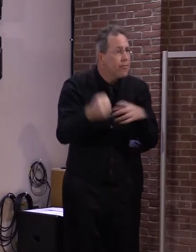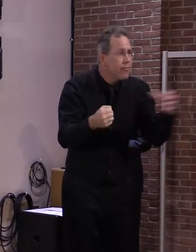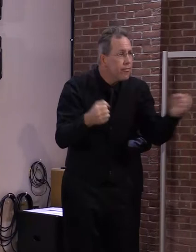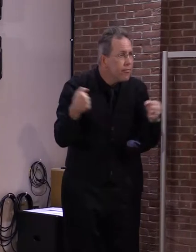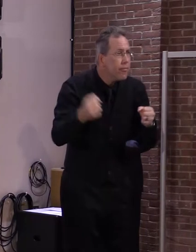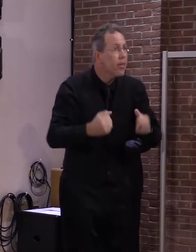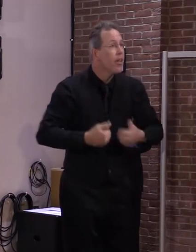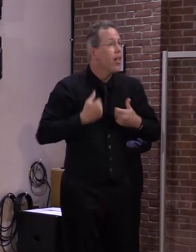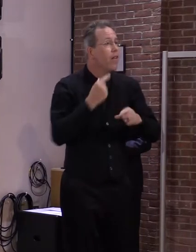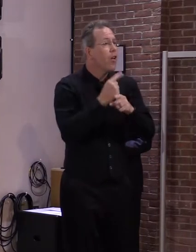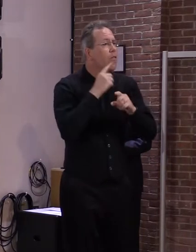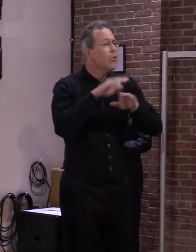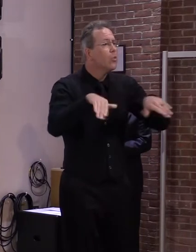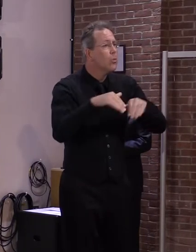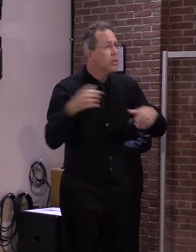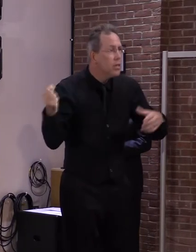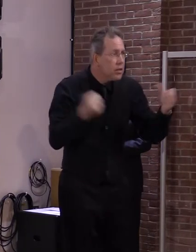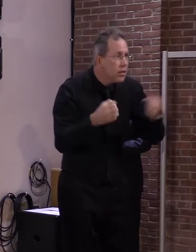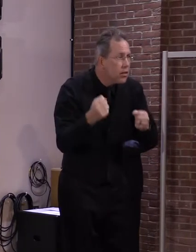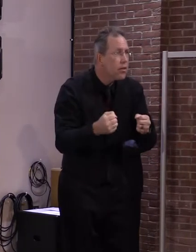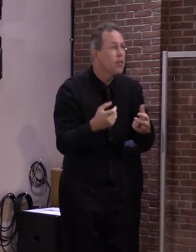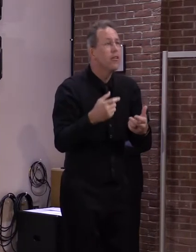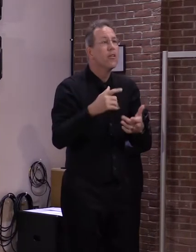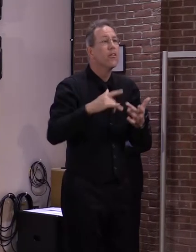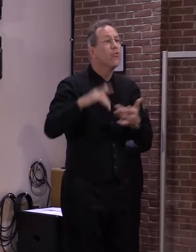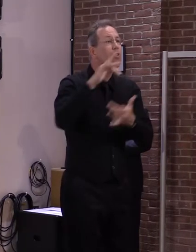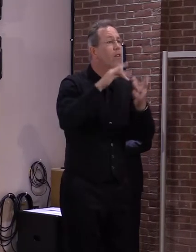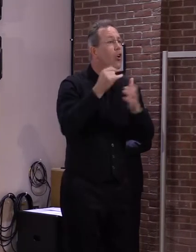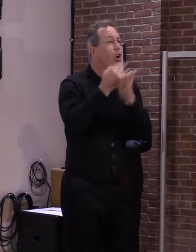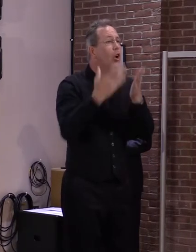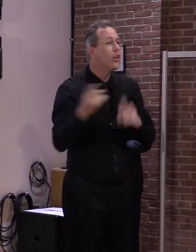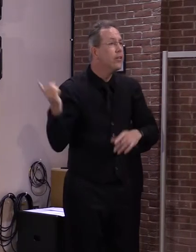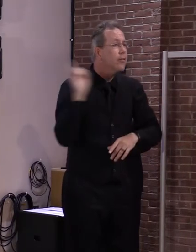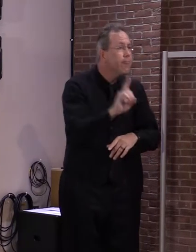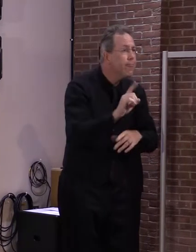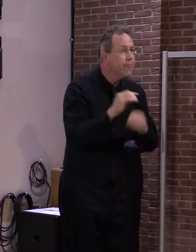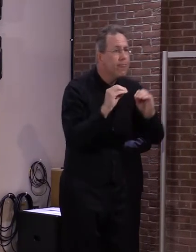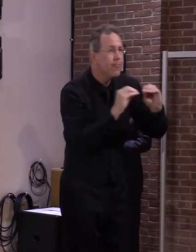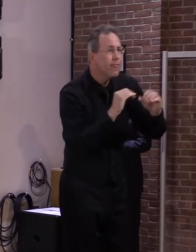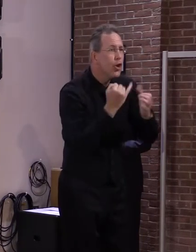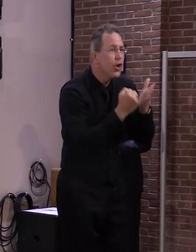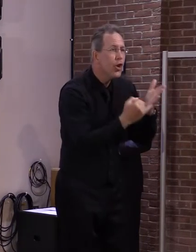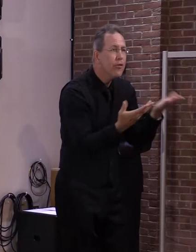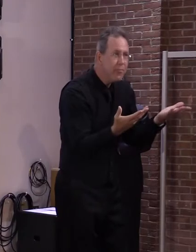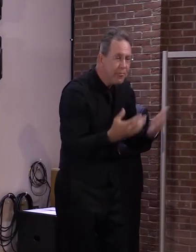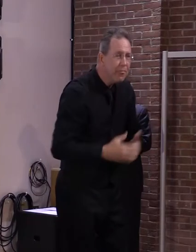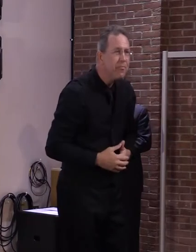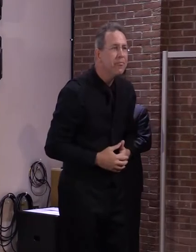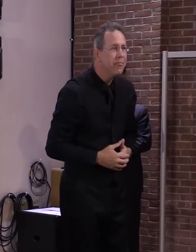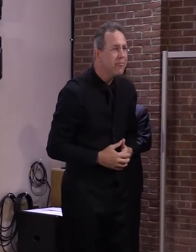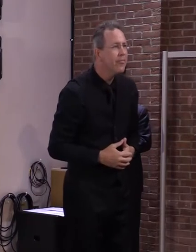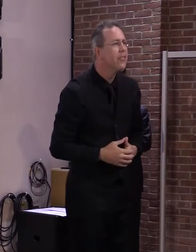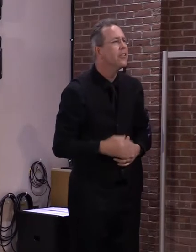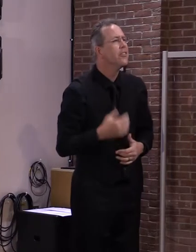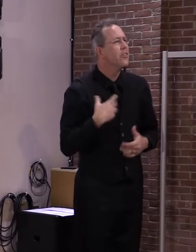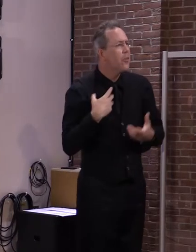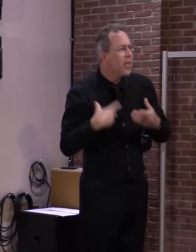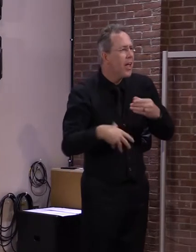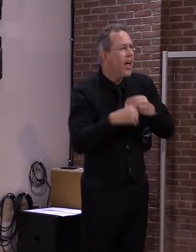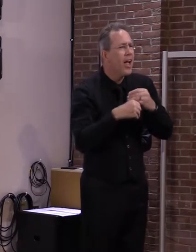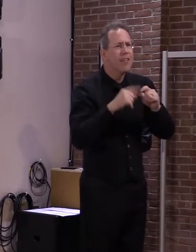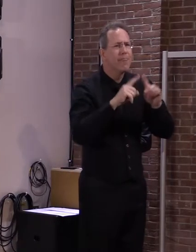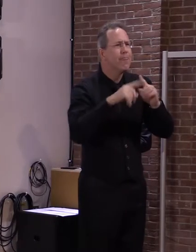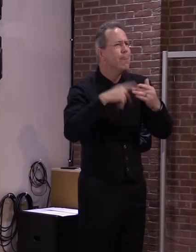There's a traveling arts bus reaching into small rural communities, a makerspace expanding slots for youth and families, and a community music